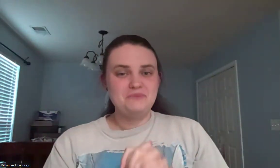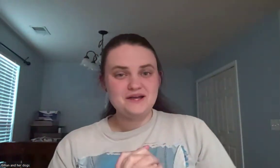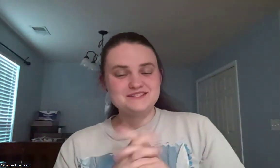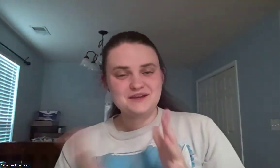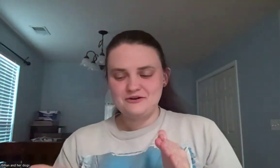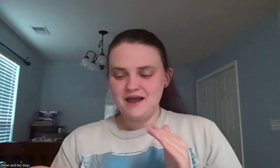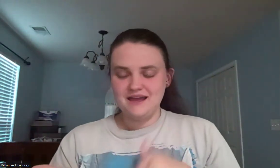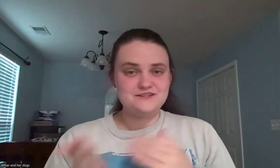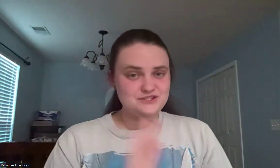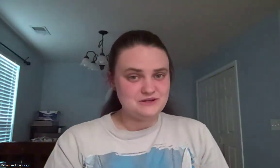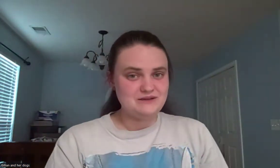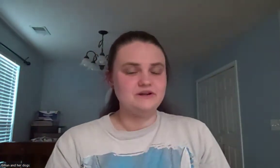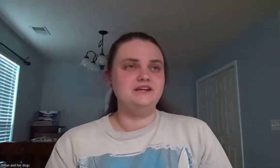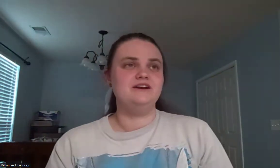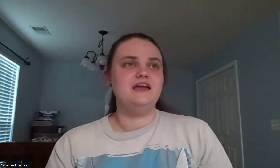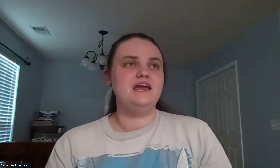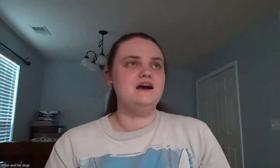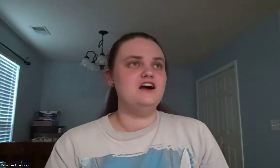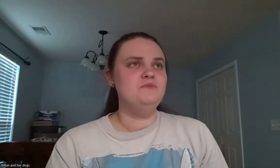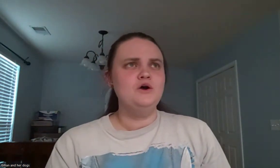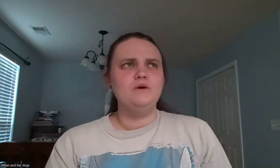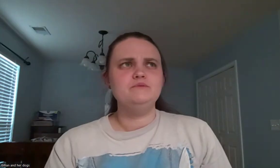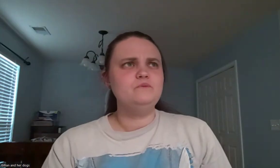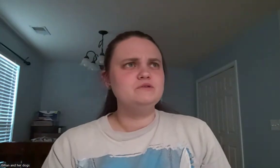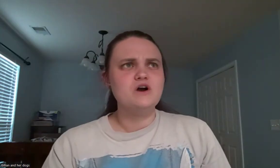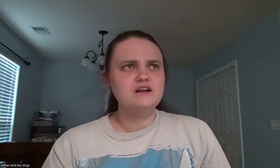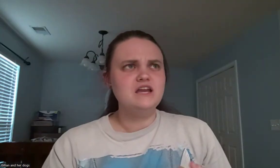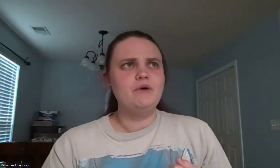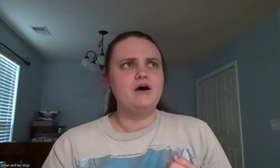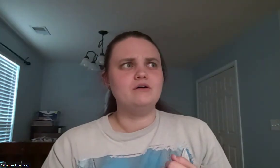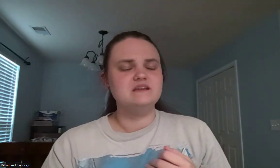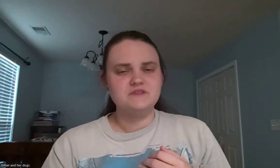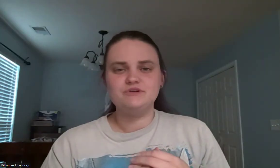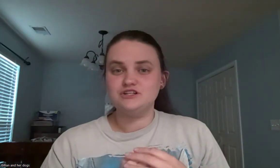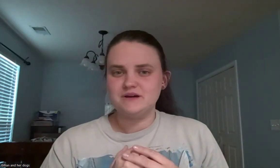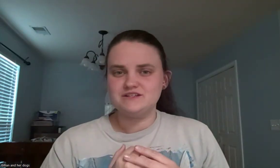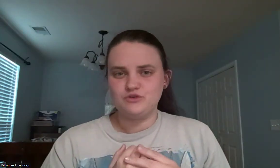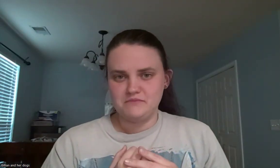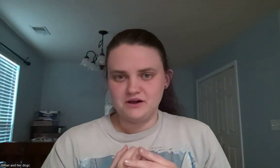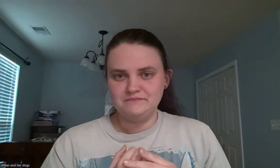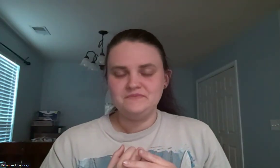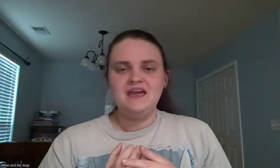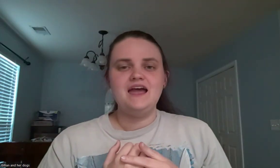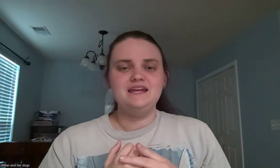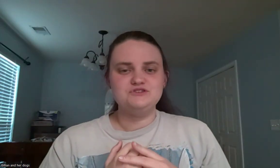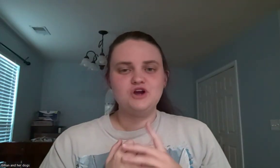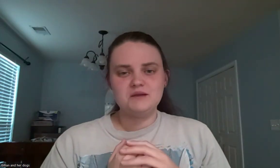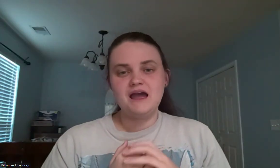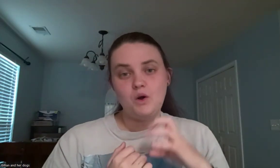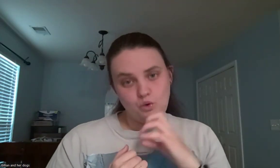But so I had this student one year and we were talking about something and we talked about his grandma. And he was talking about how old